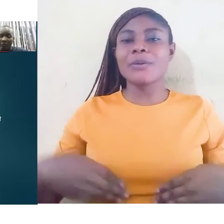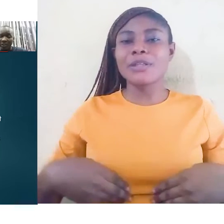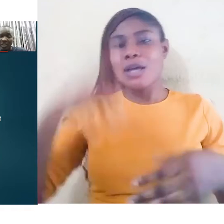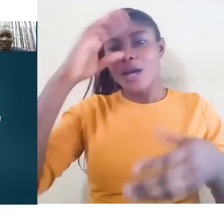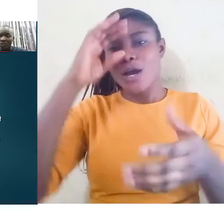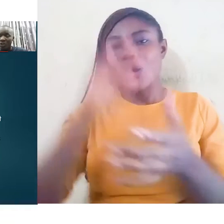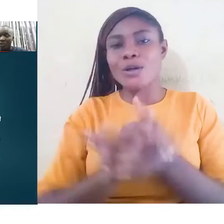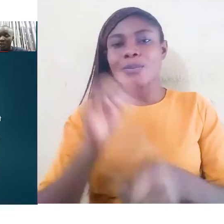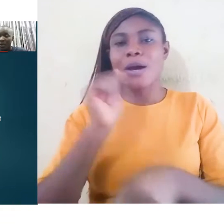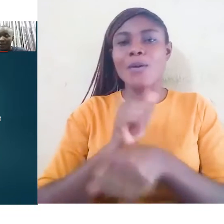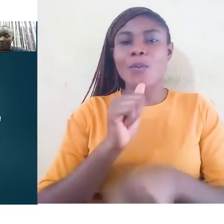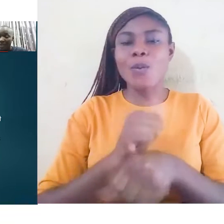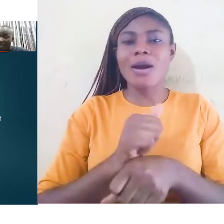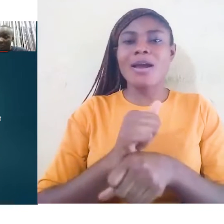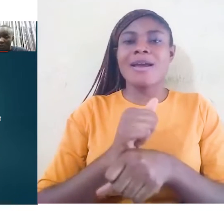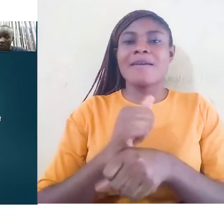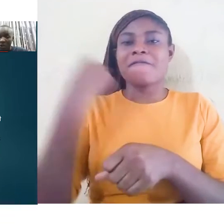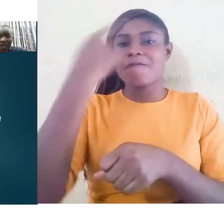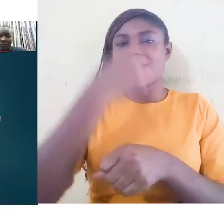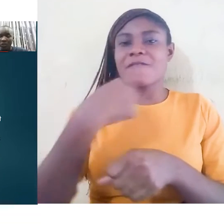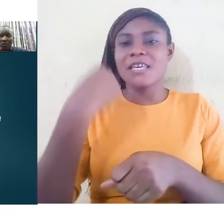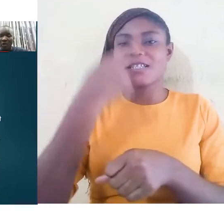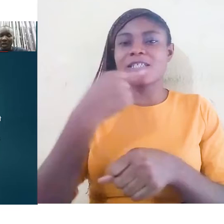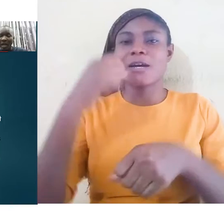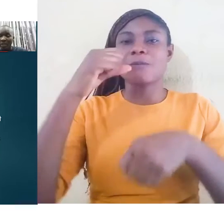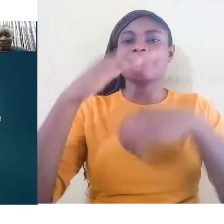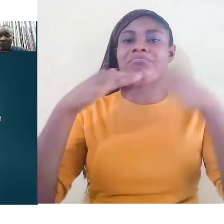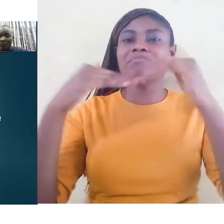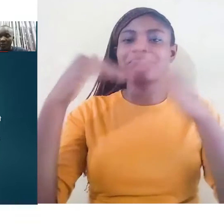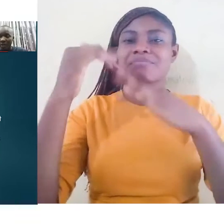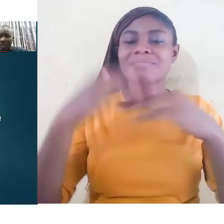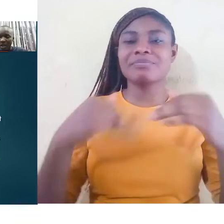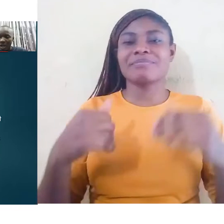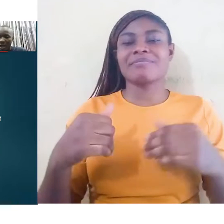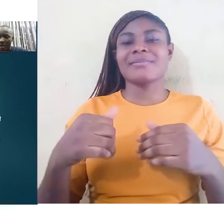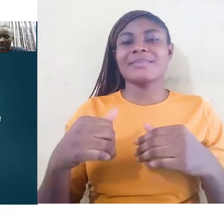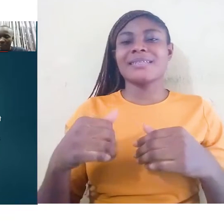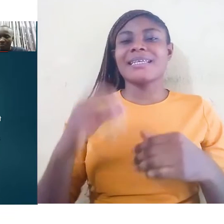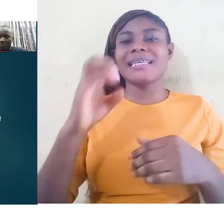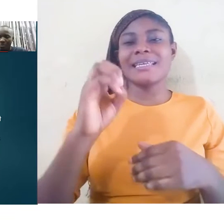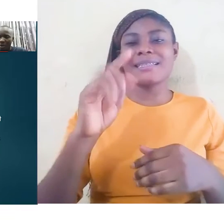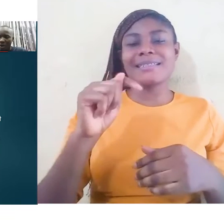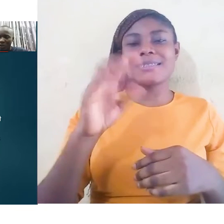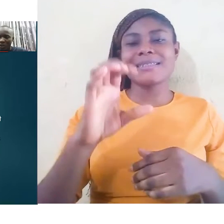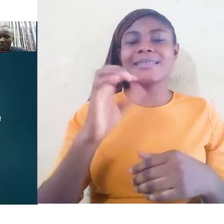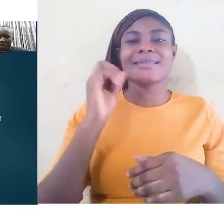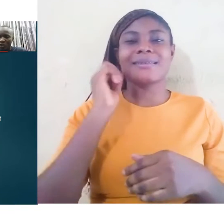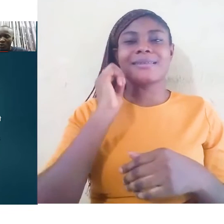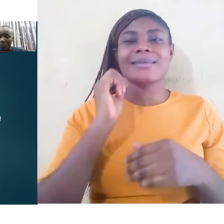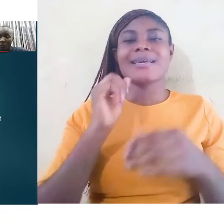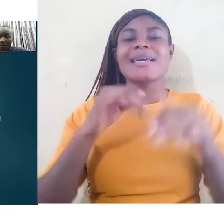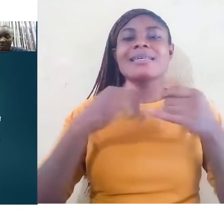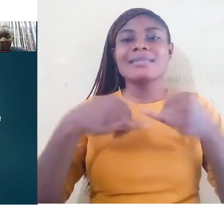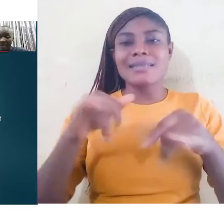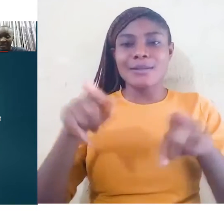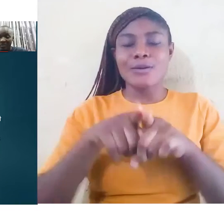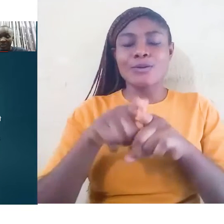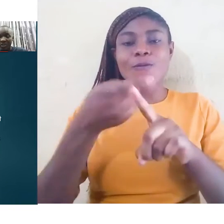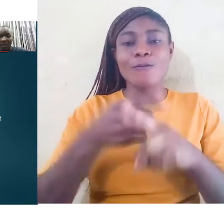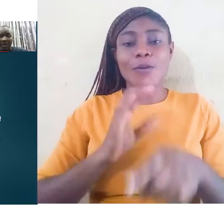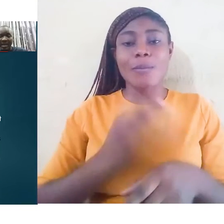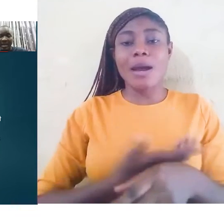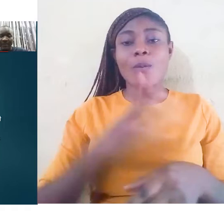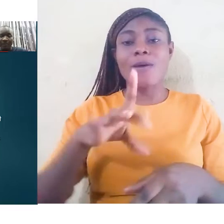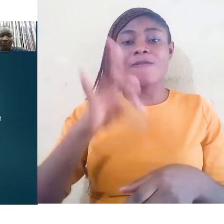occupation, facial structure, and so on and so forth. And still also from our findings,